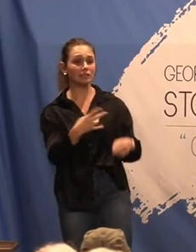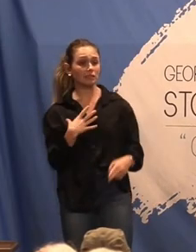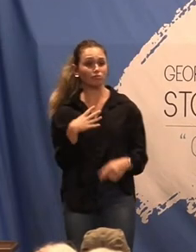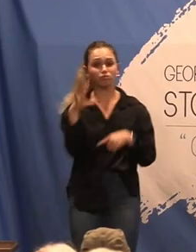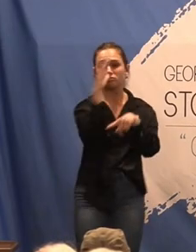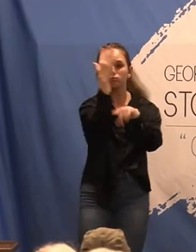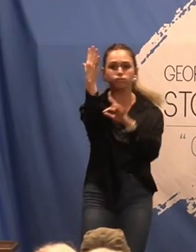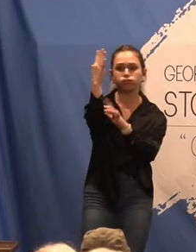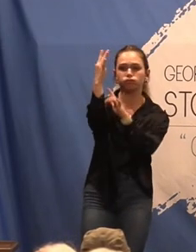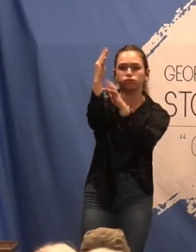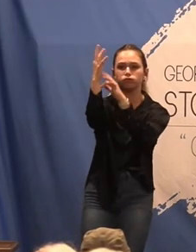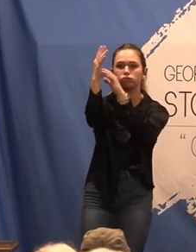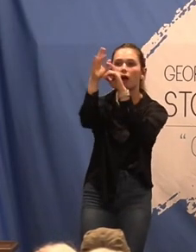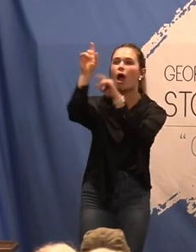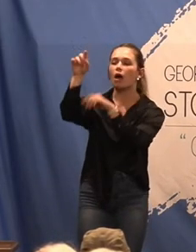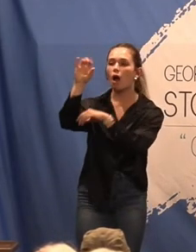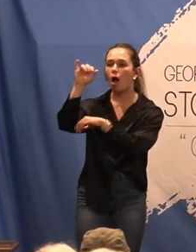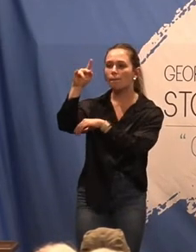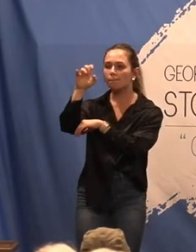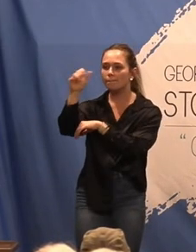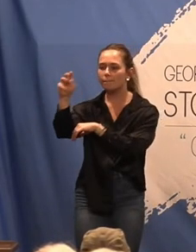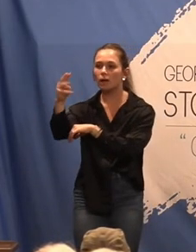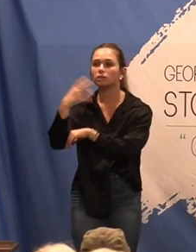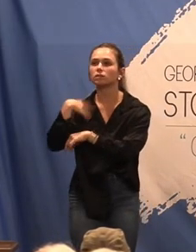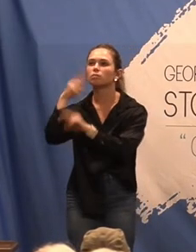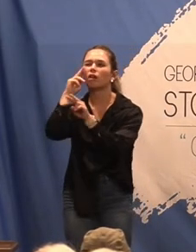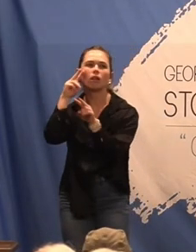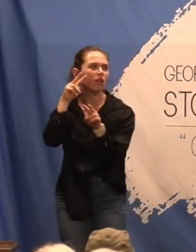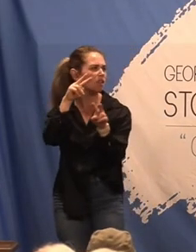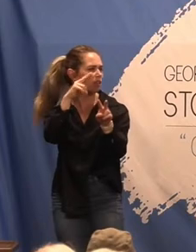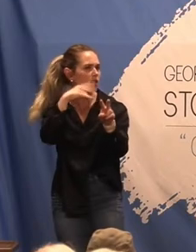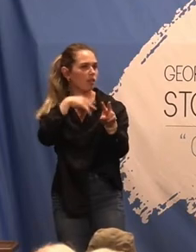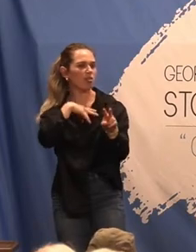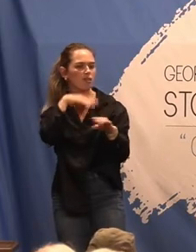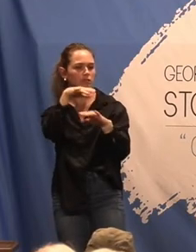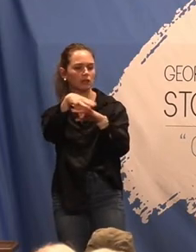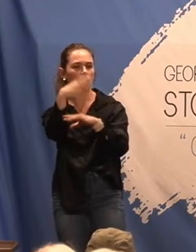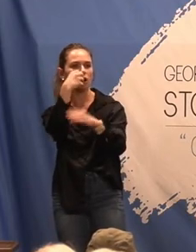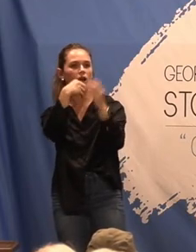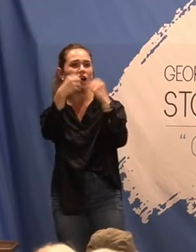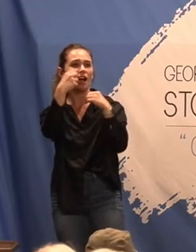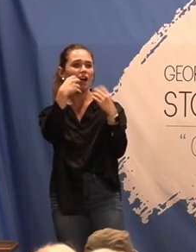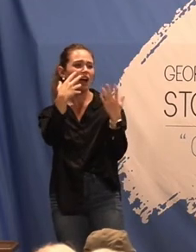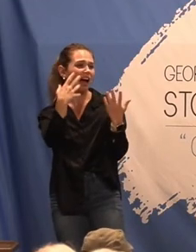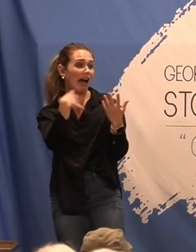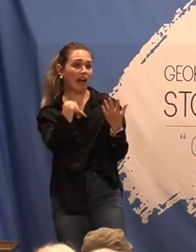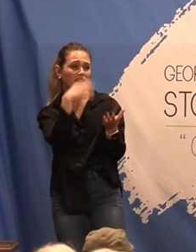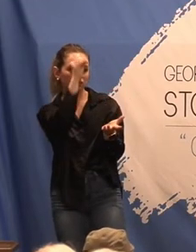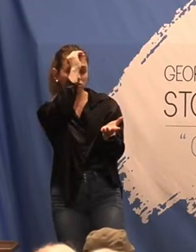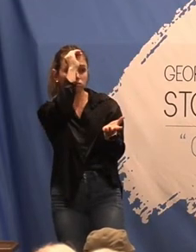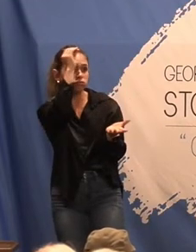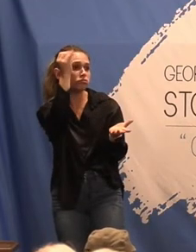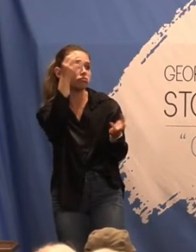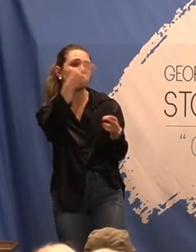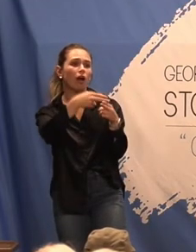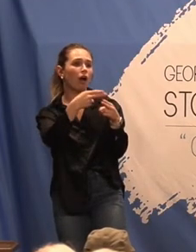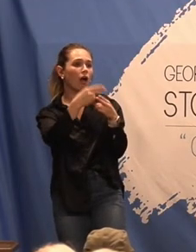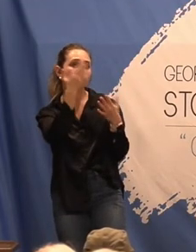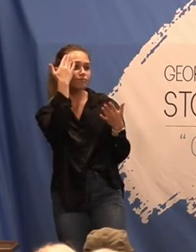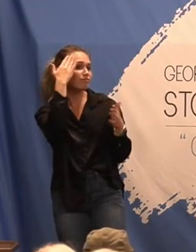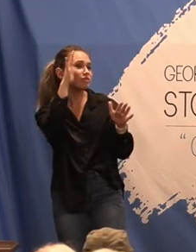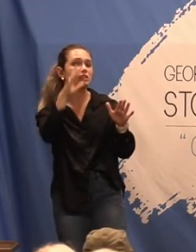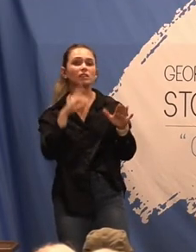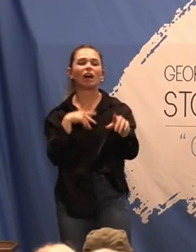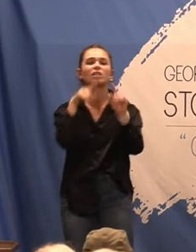a custard apple tree and asked the possum, who only looked up from its nocturnal feasting, to admit its ignorance of the old lady's name. And down